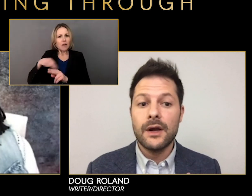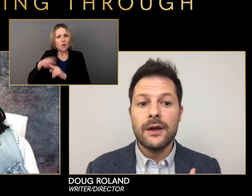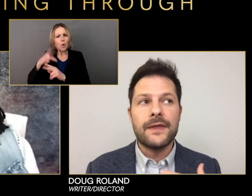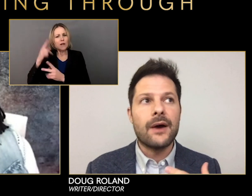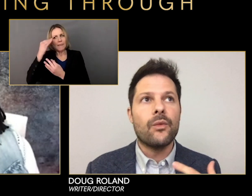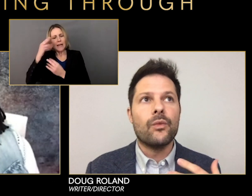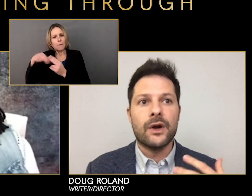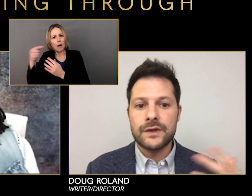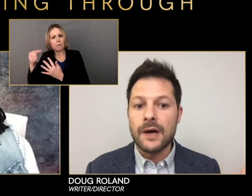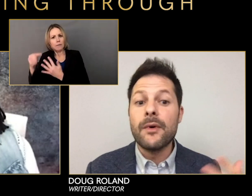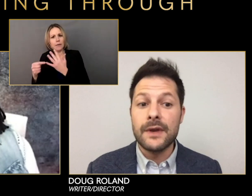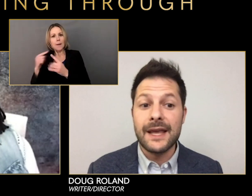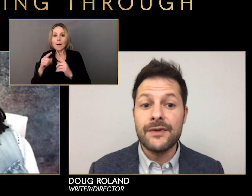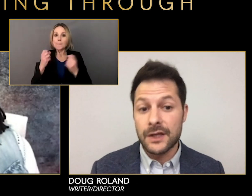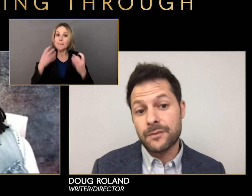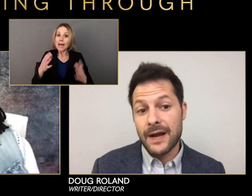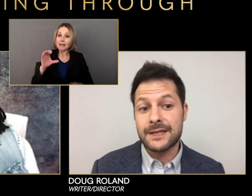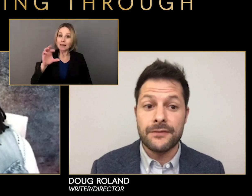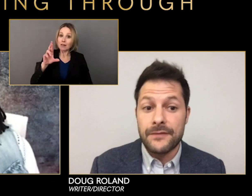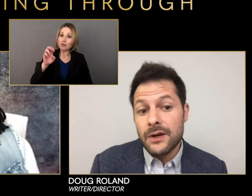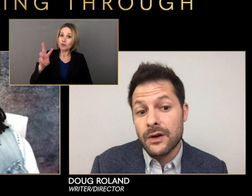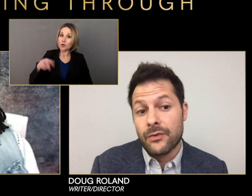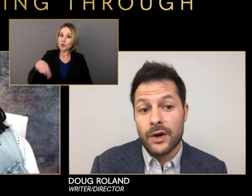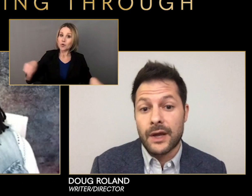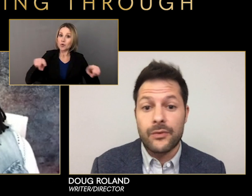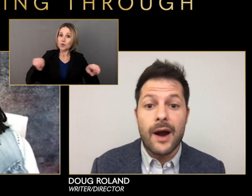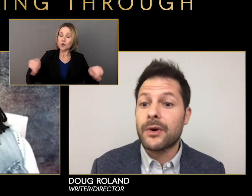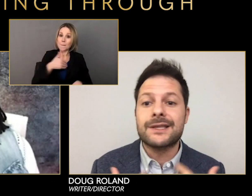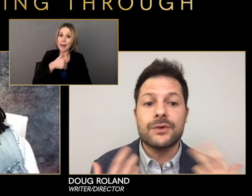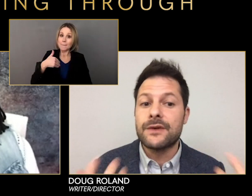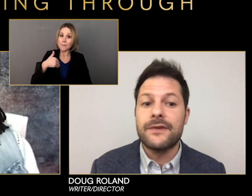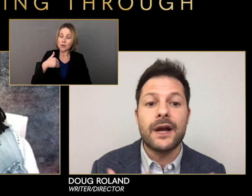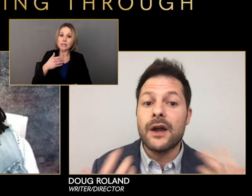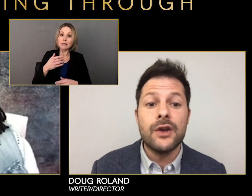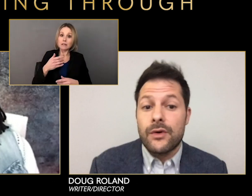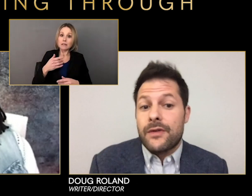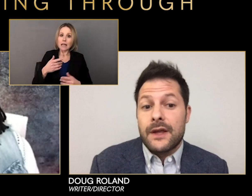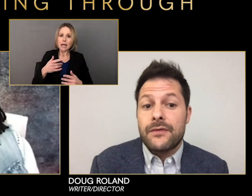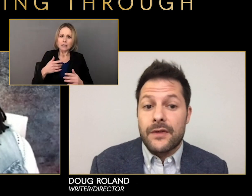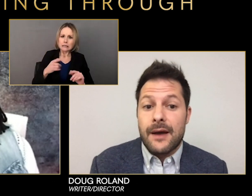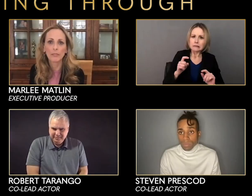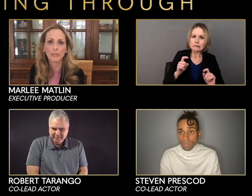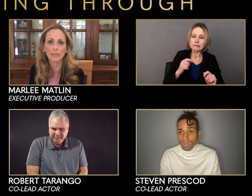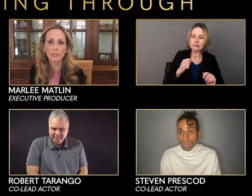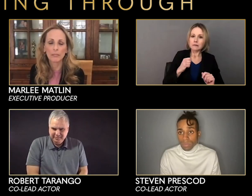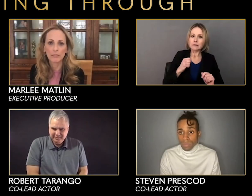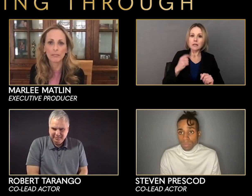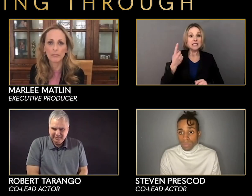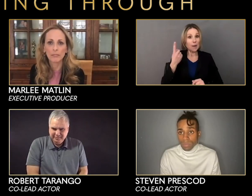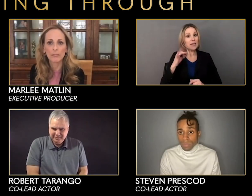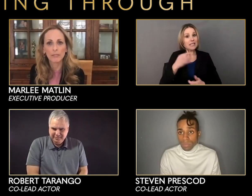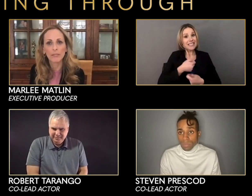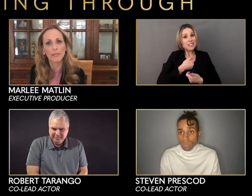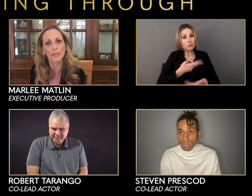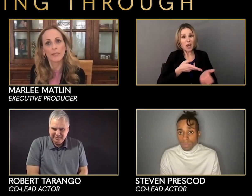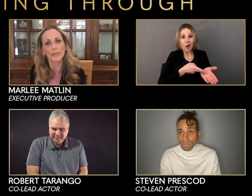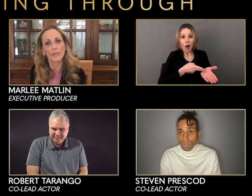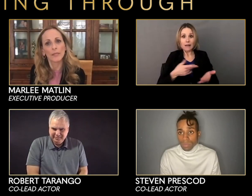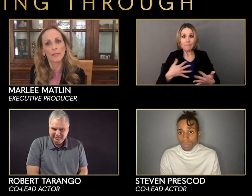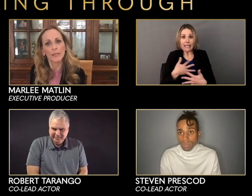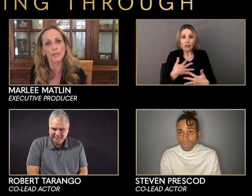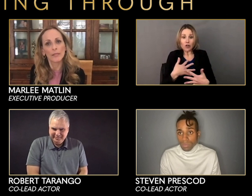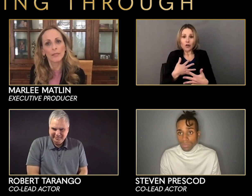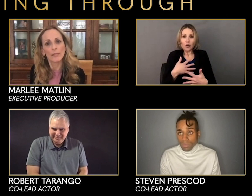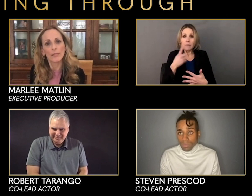where some would even expressed a fear of working with Robert because it was a very unknown thing for them. And a lot of times when people have